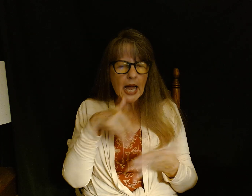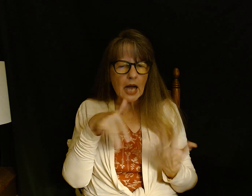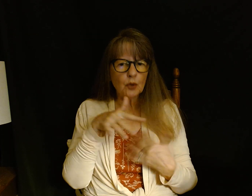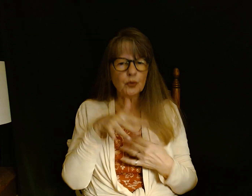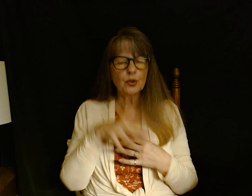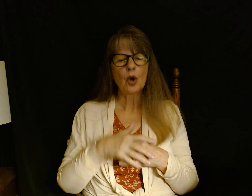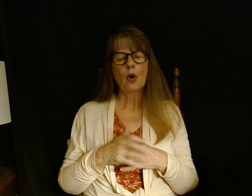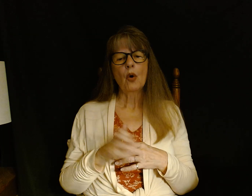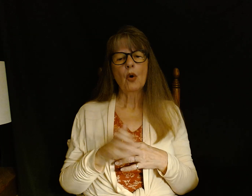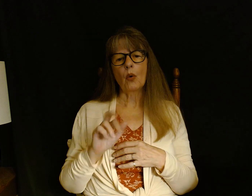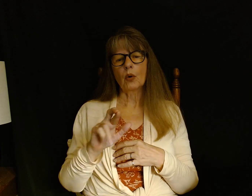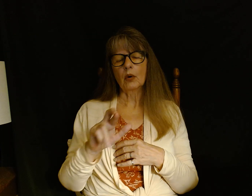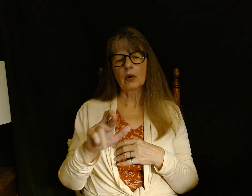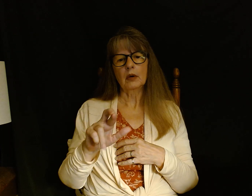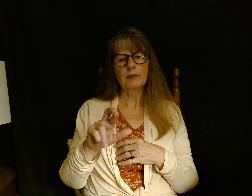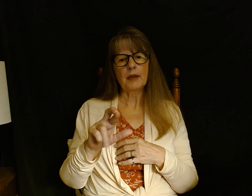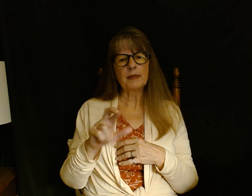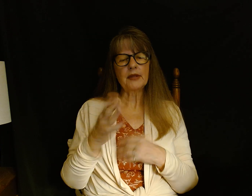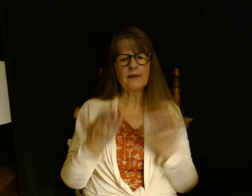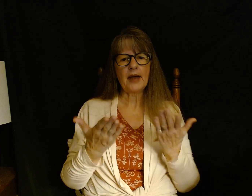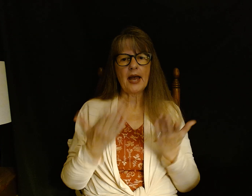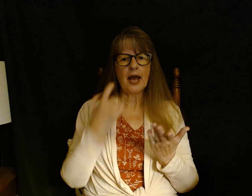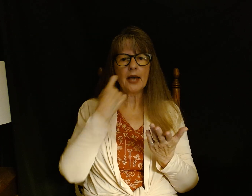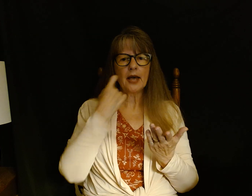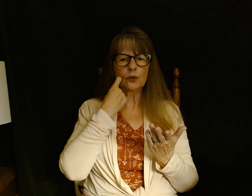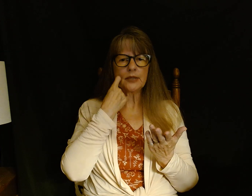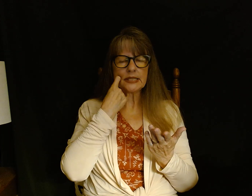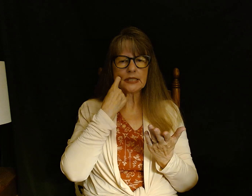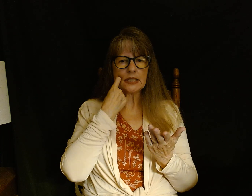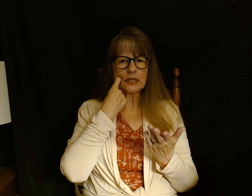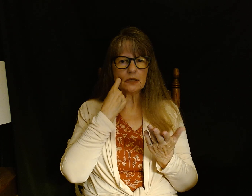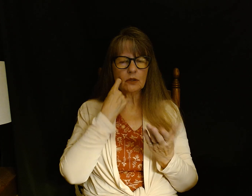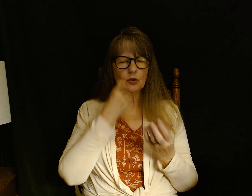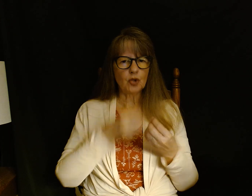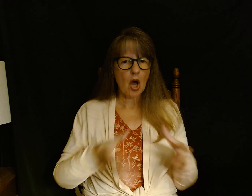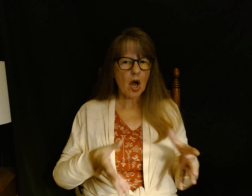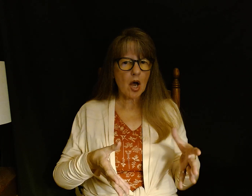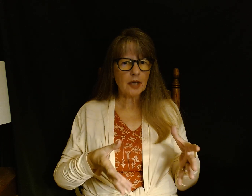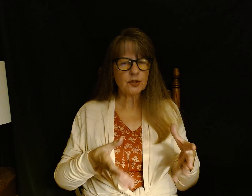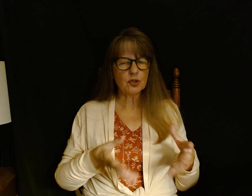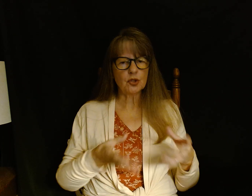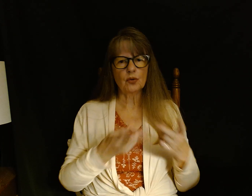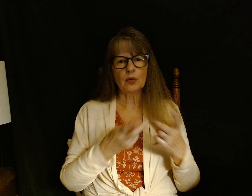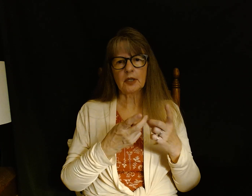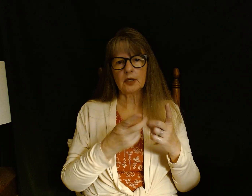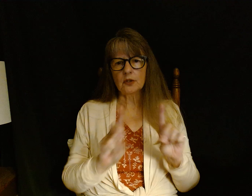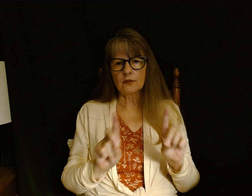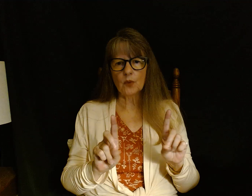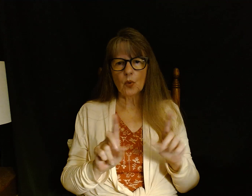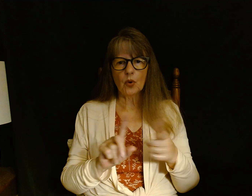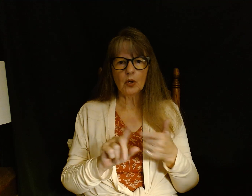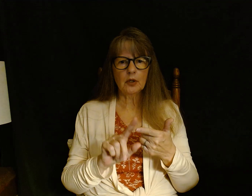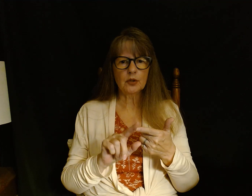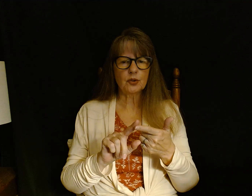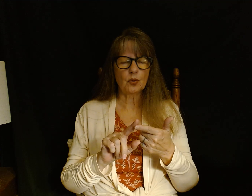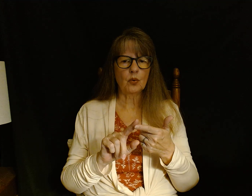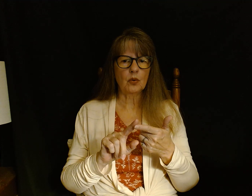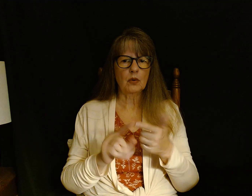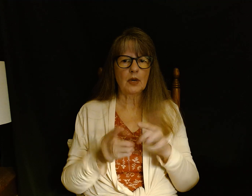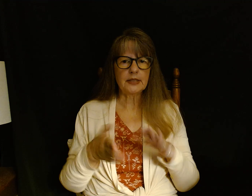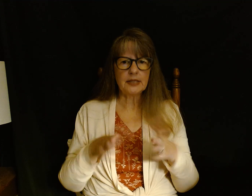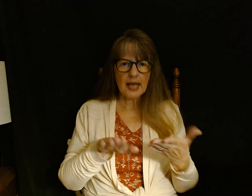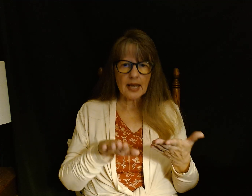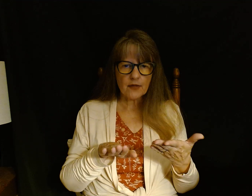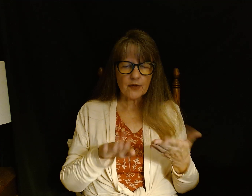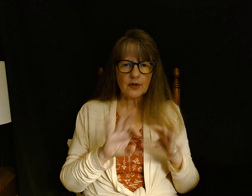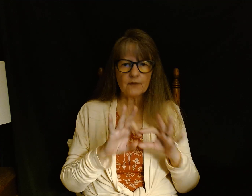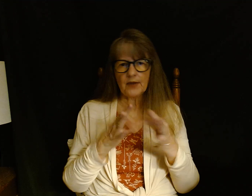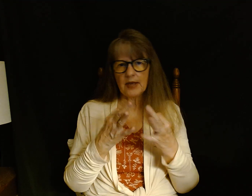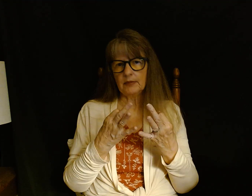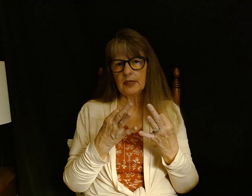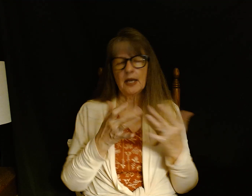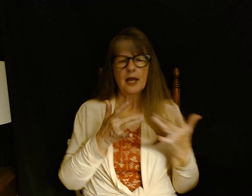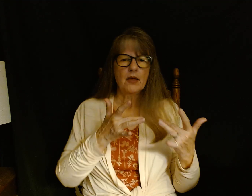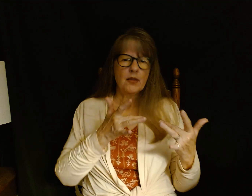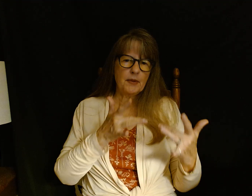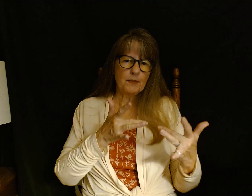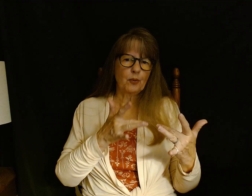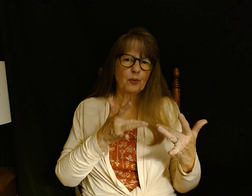around, or maybe they've had a recent loss, like a divorce or a death in the family, be